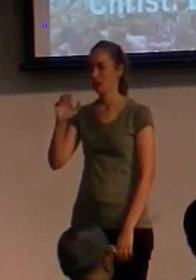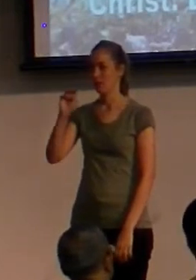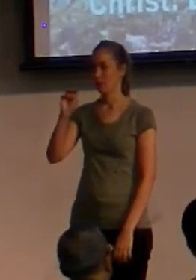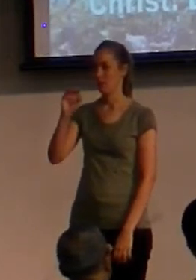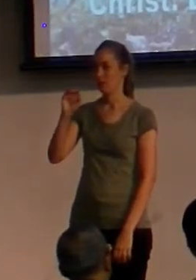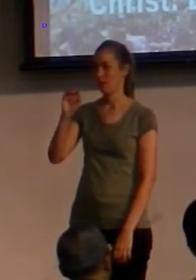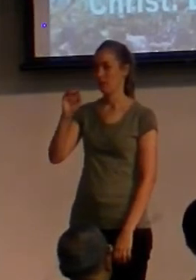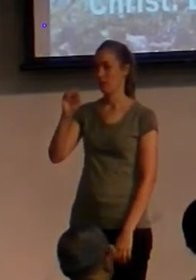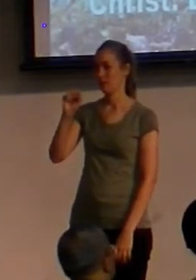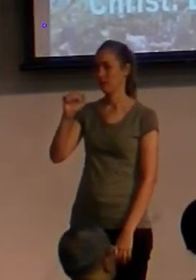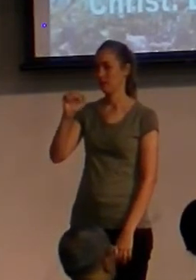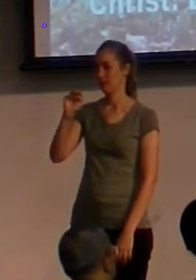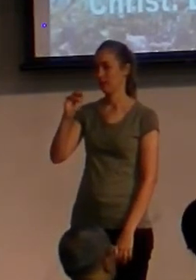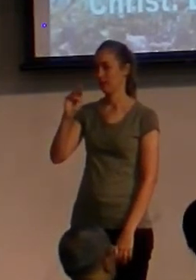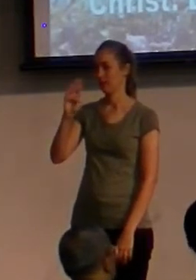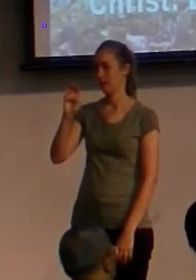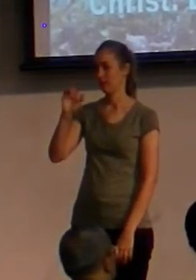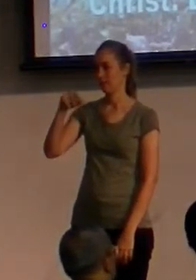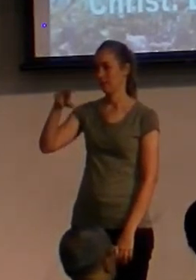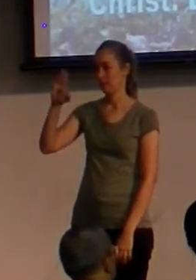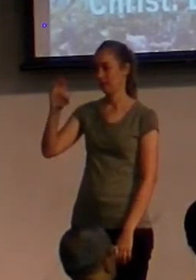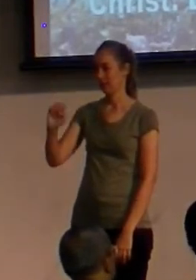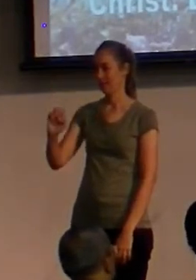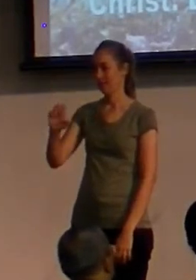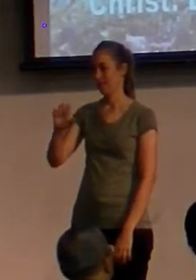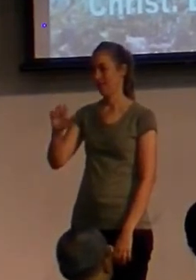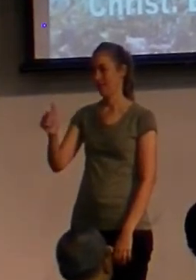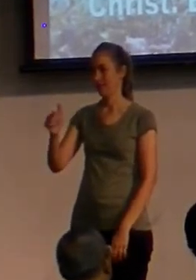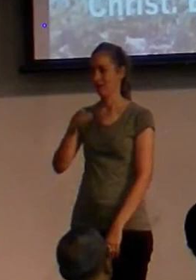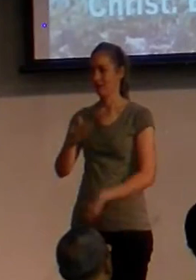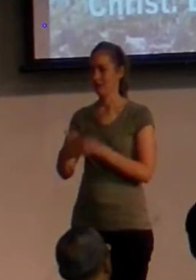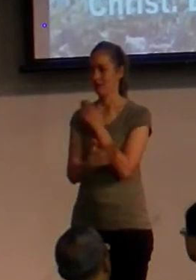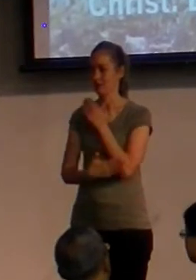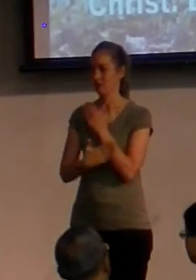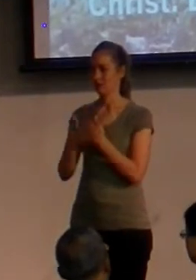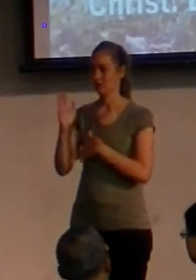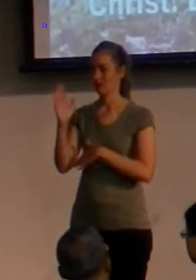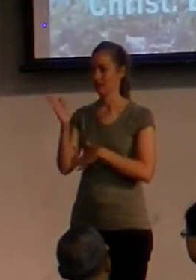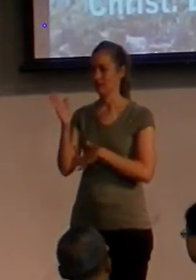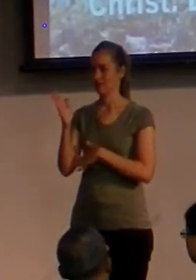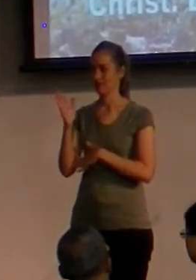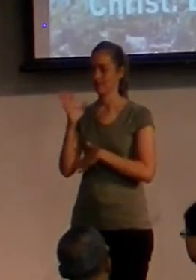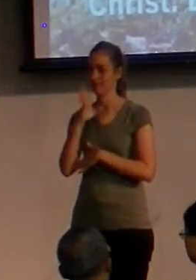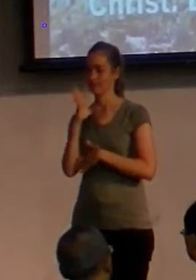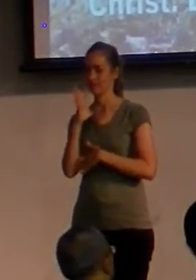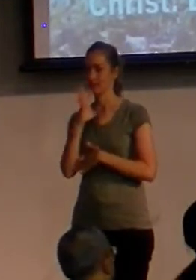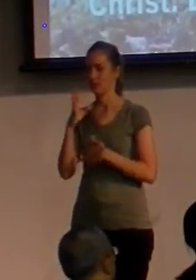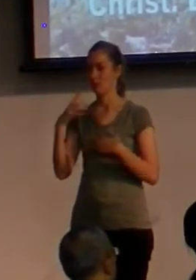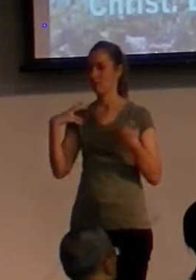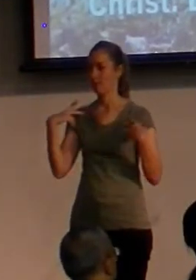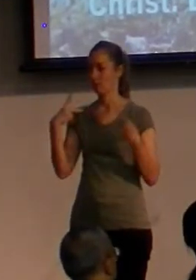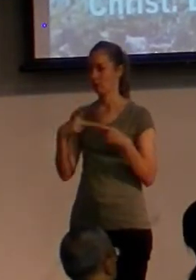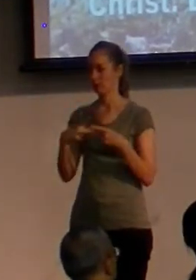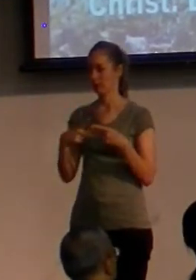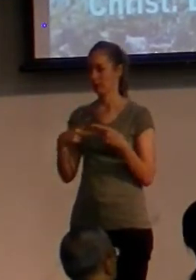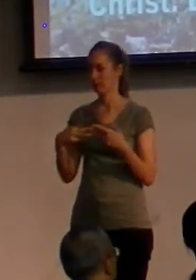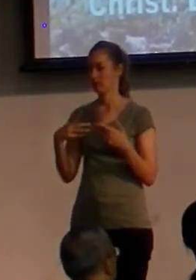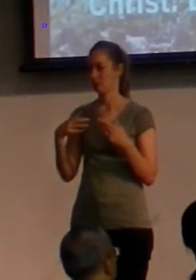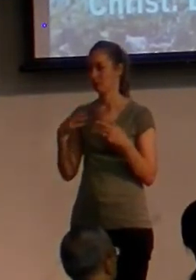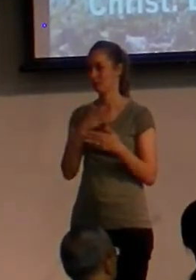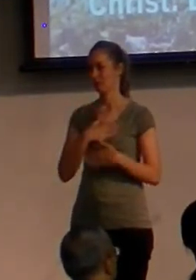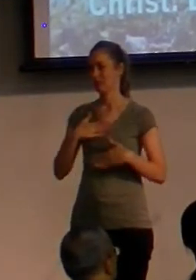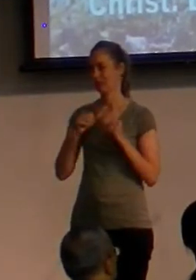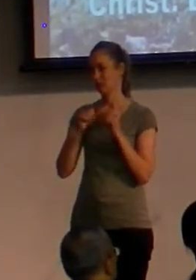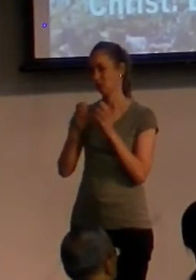Mozambique and some other places, but Portuguese speaking. And so please continue to pray for me. I really appreciate the opportunity.